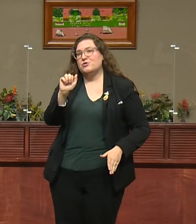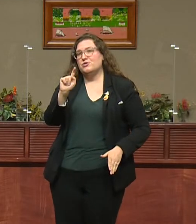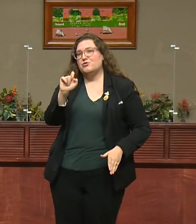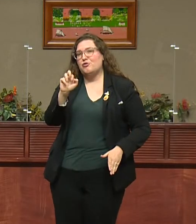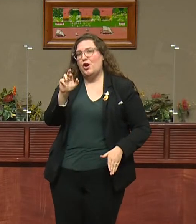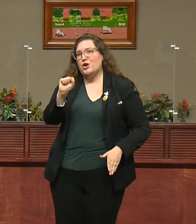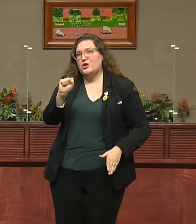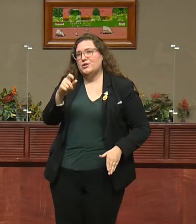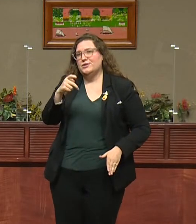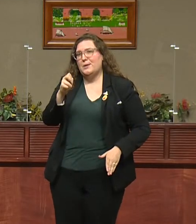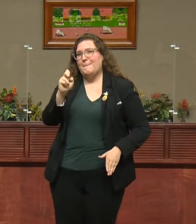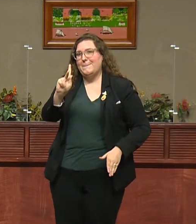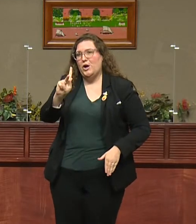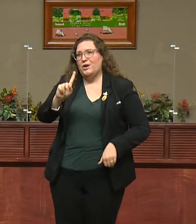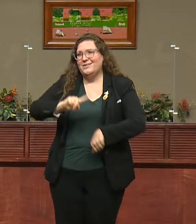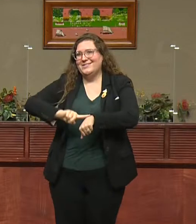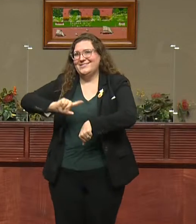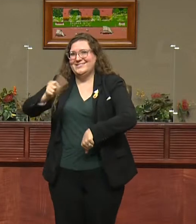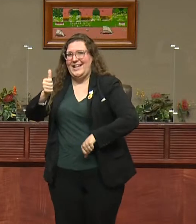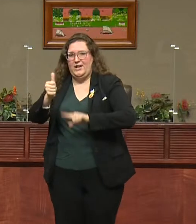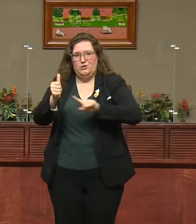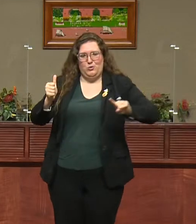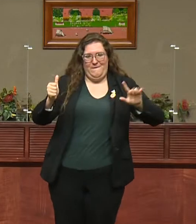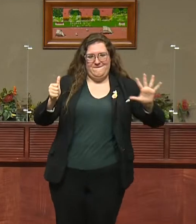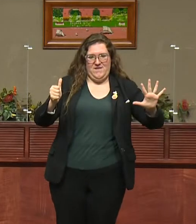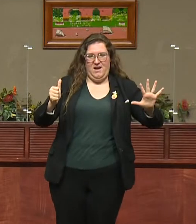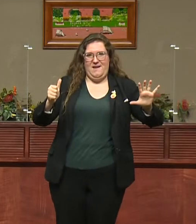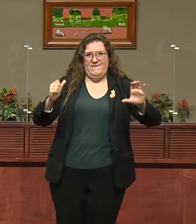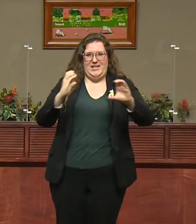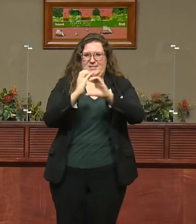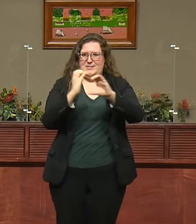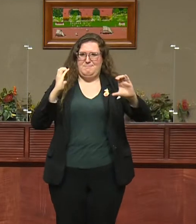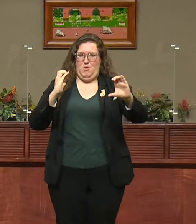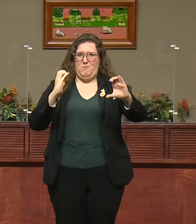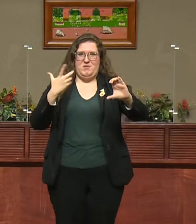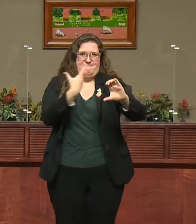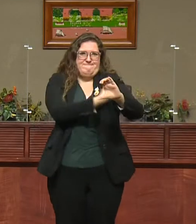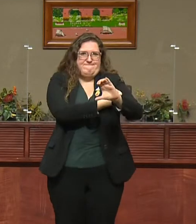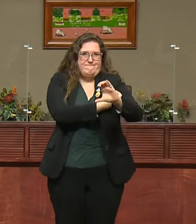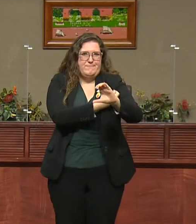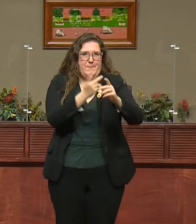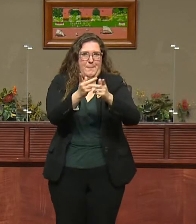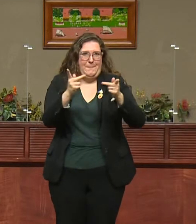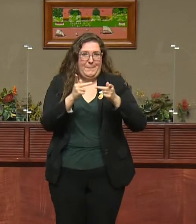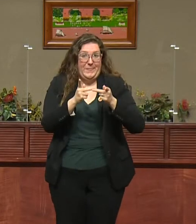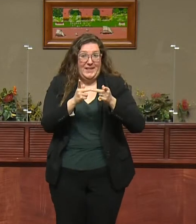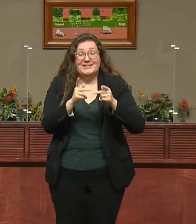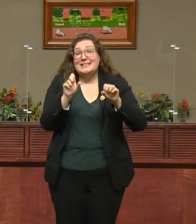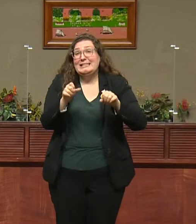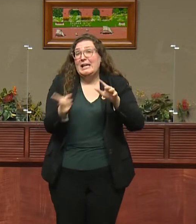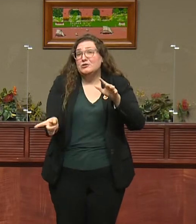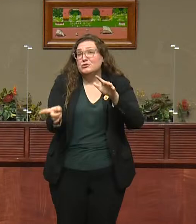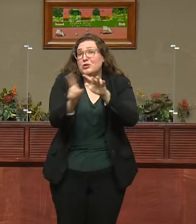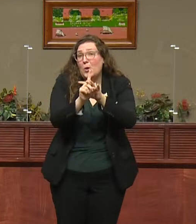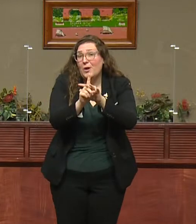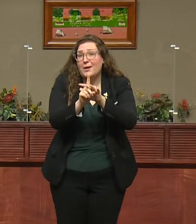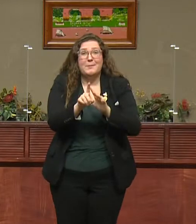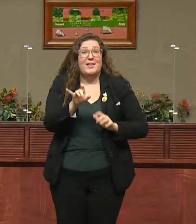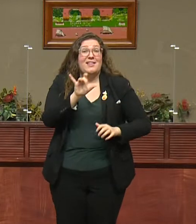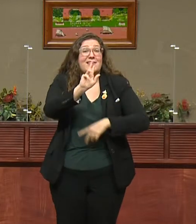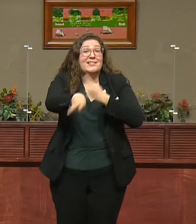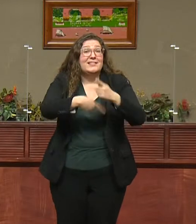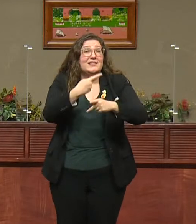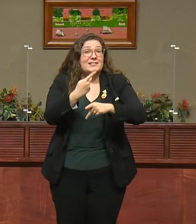5 p.m. It's a mobile vaccination site available to walk-ups, and that'll be a Johnson & Johnson